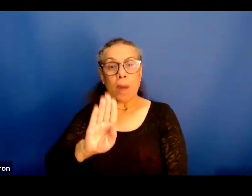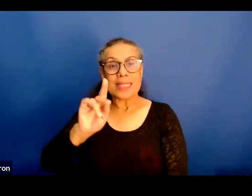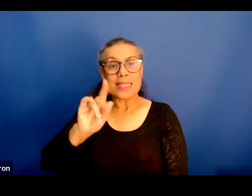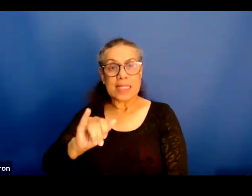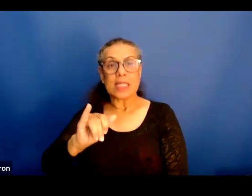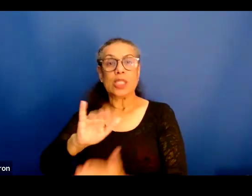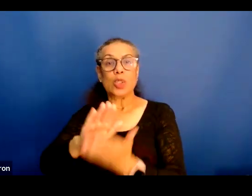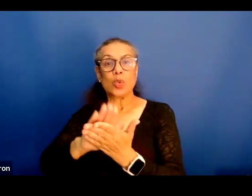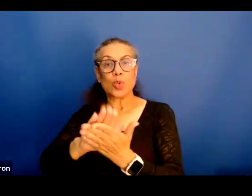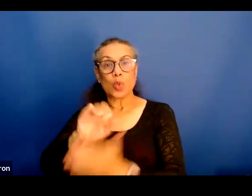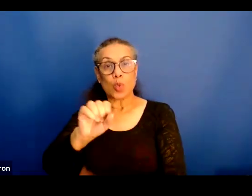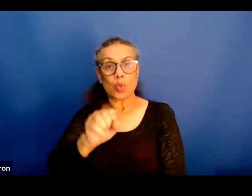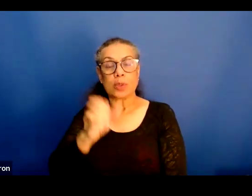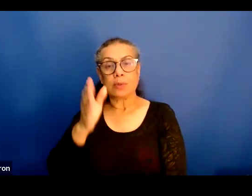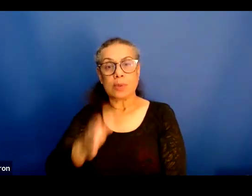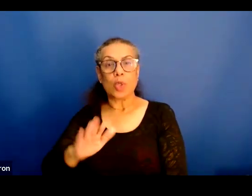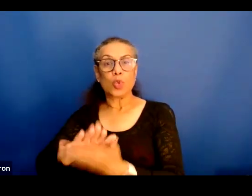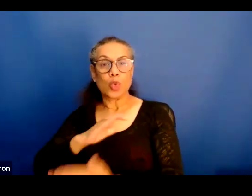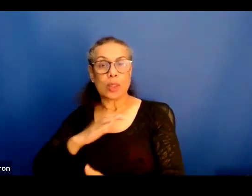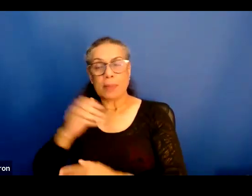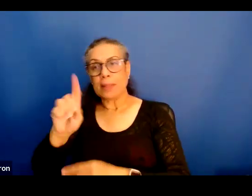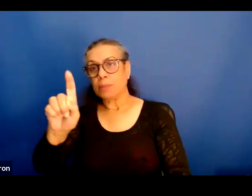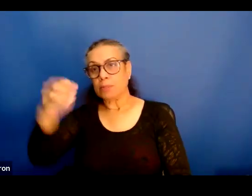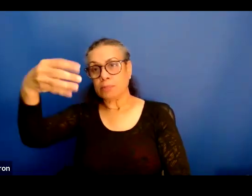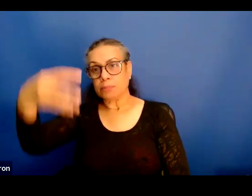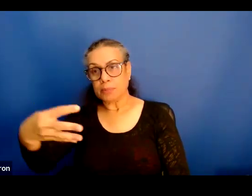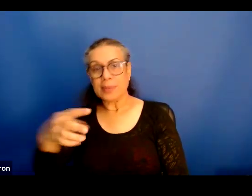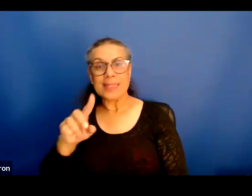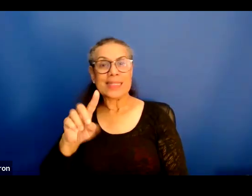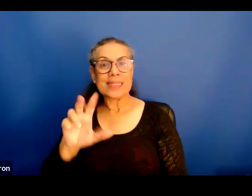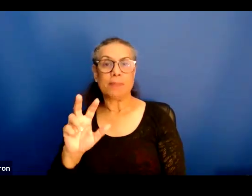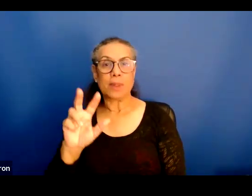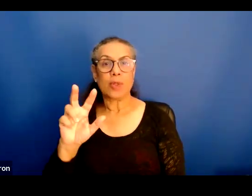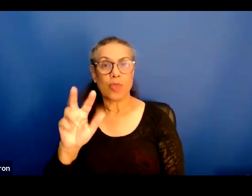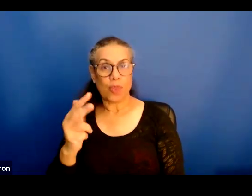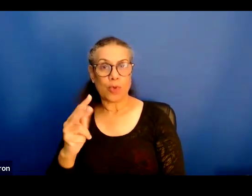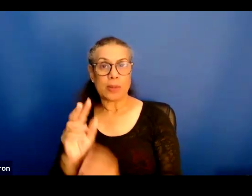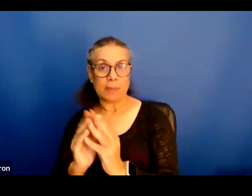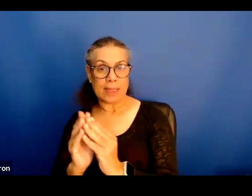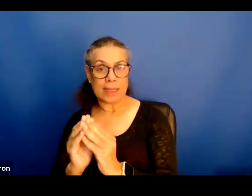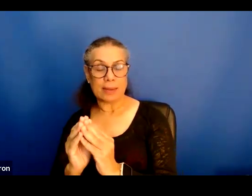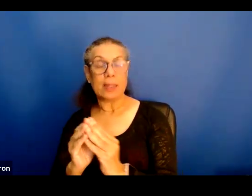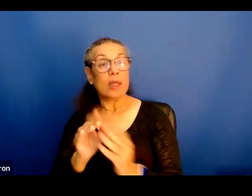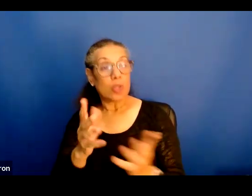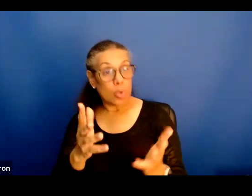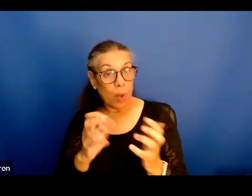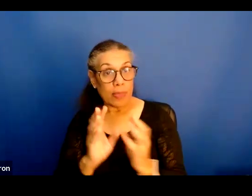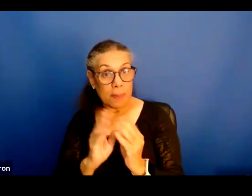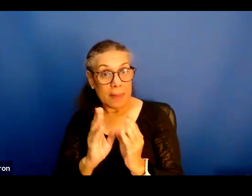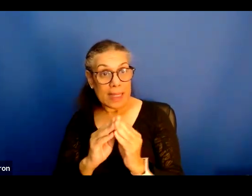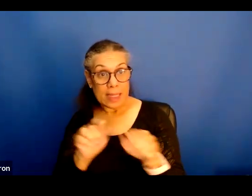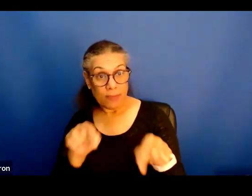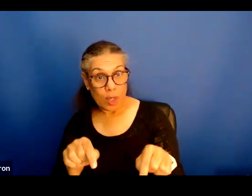bostonpublicschools.org, School Committee, under the December 13th meeting link. For those joining us in person, you can access the meeting